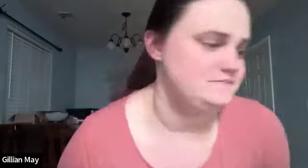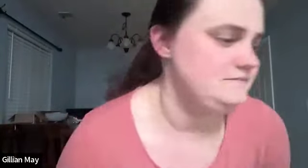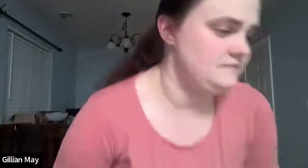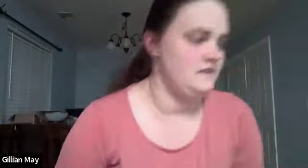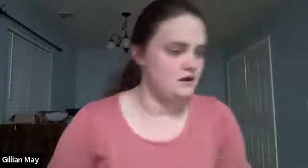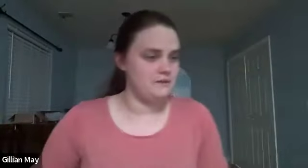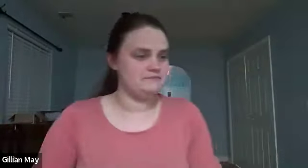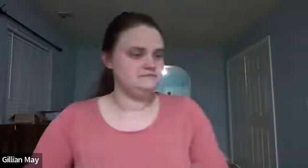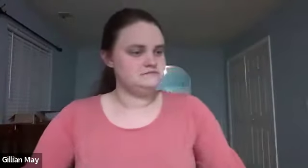Okay.